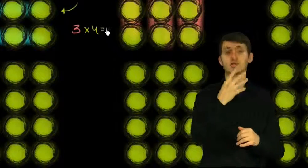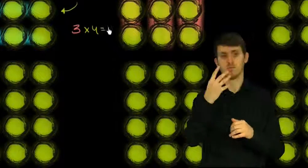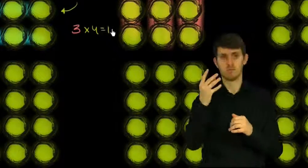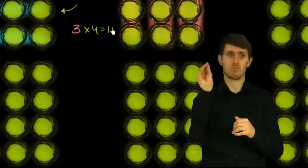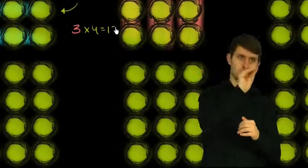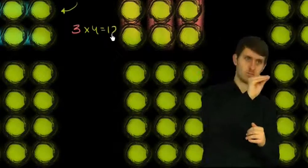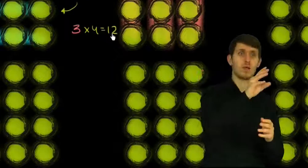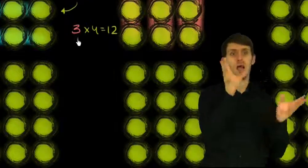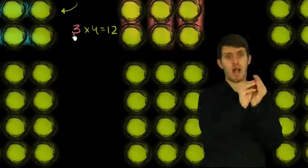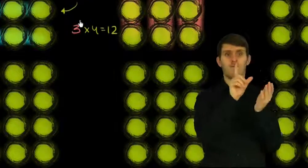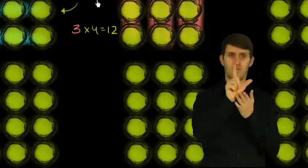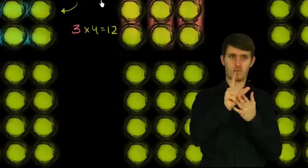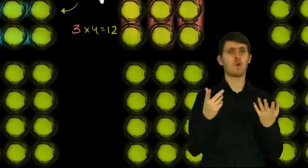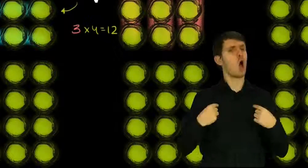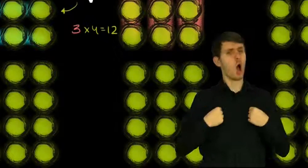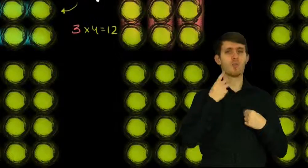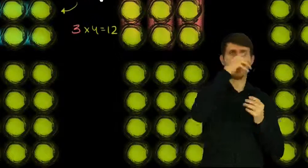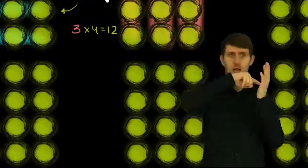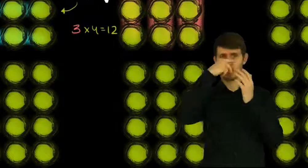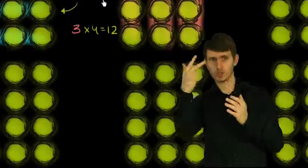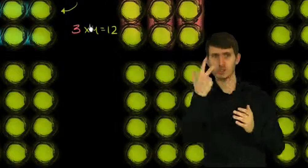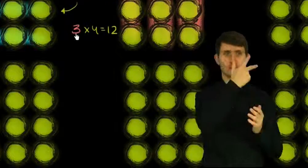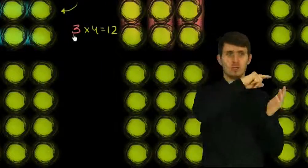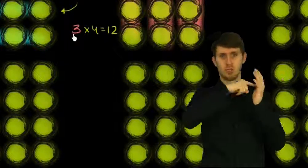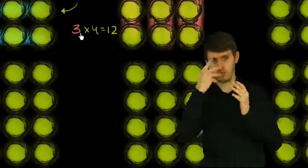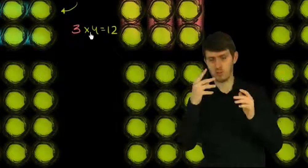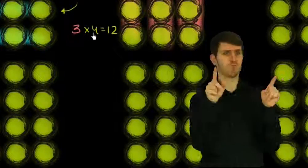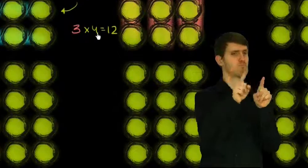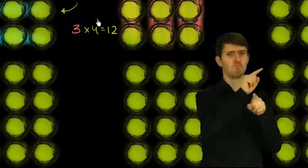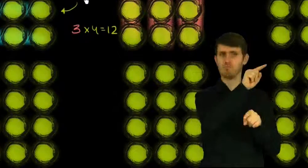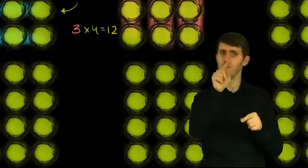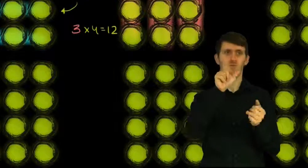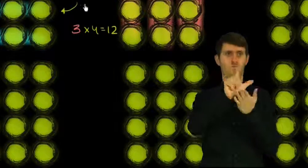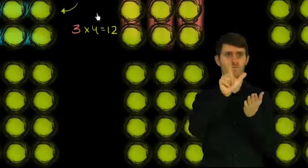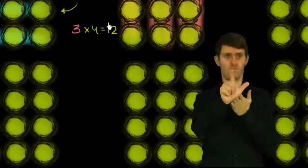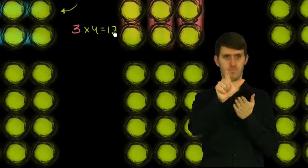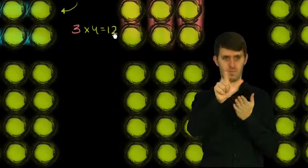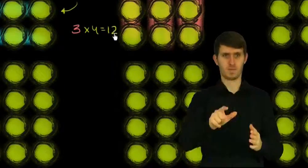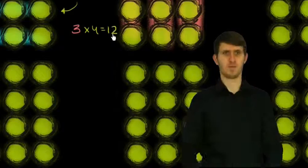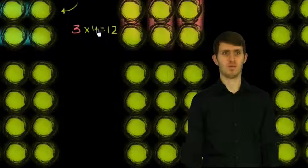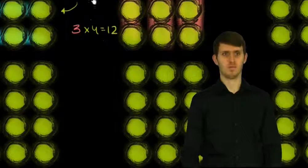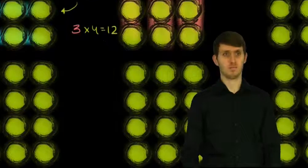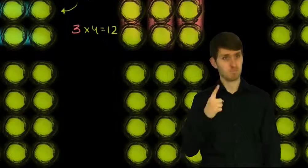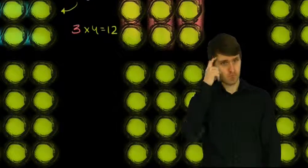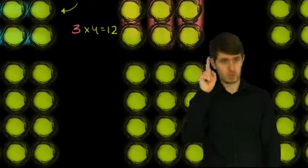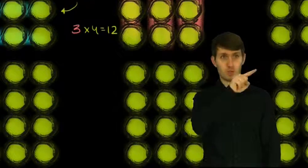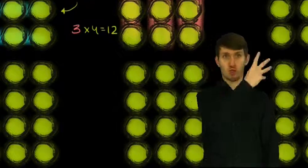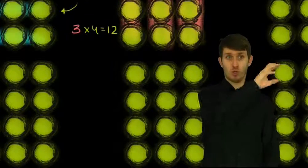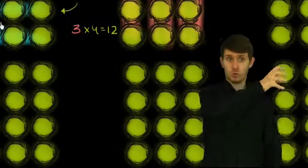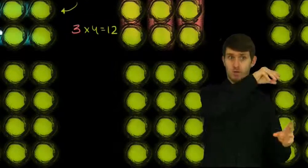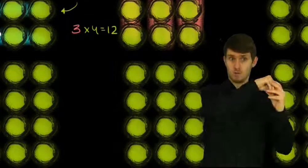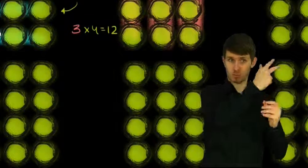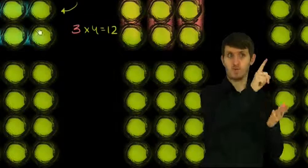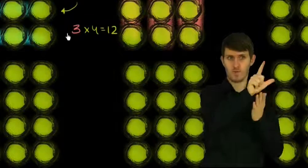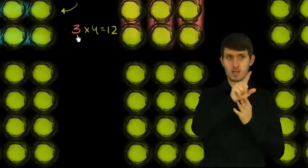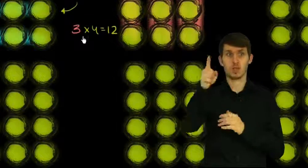3 times 4 is equal to 12. So whether we're doing 4 times 3 or 3 times 4, they're both going to be equal to 12. 4 groups of